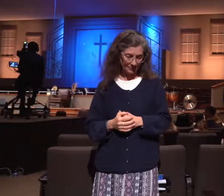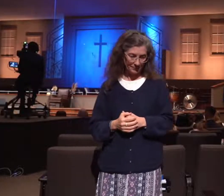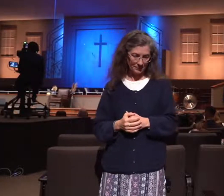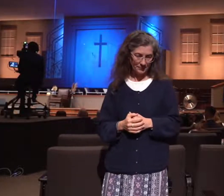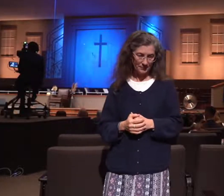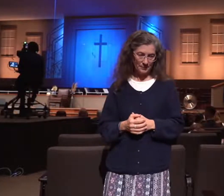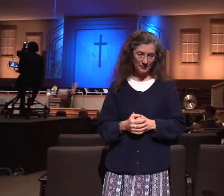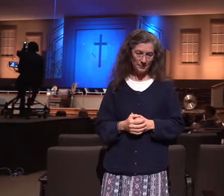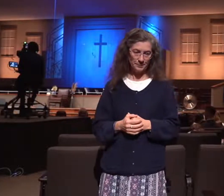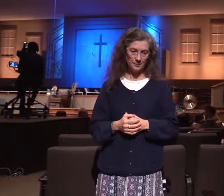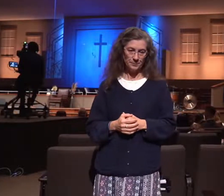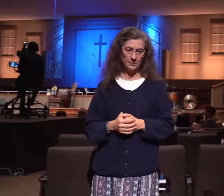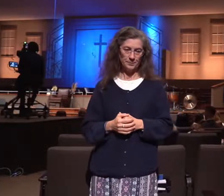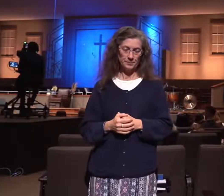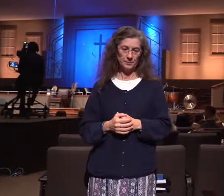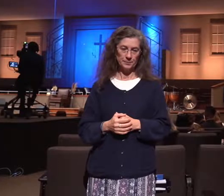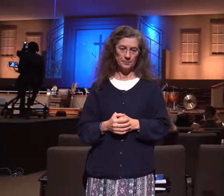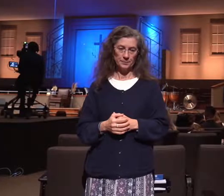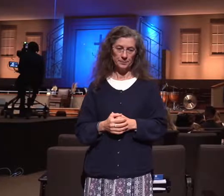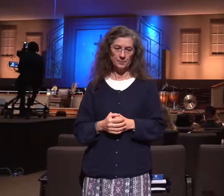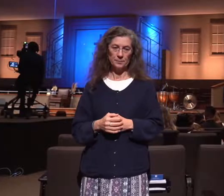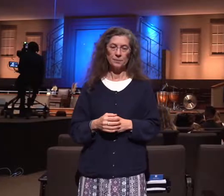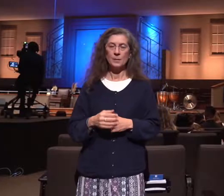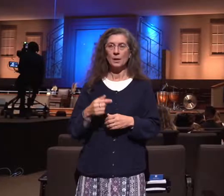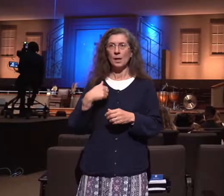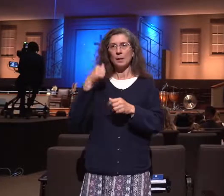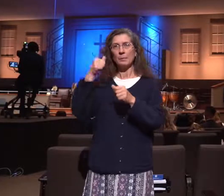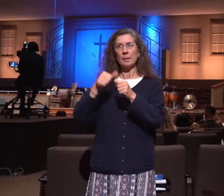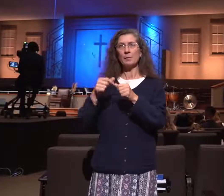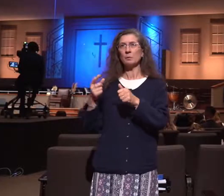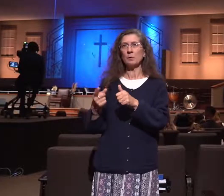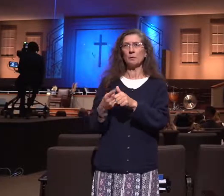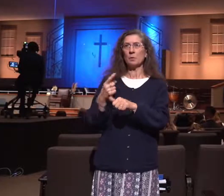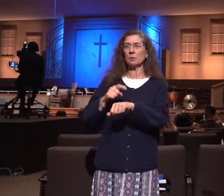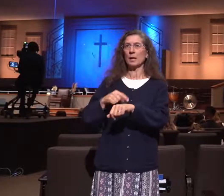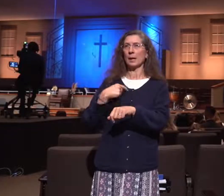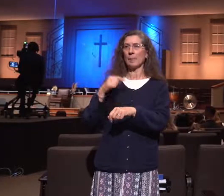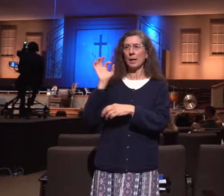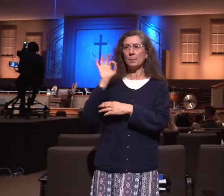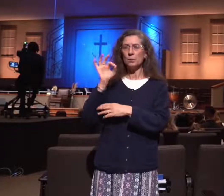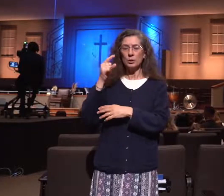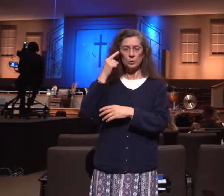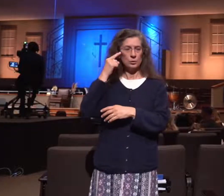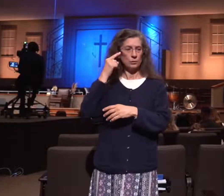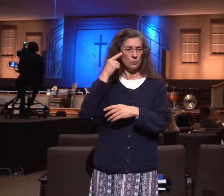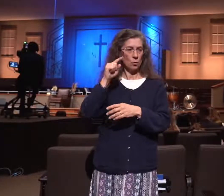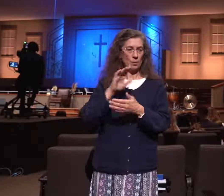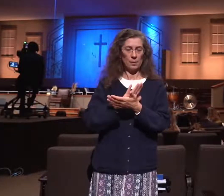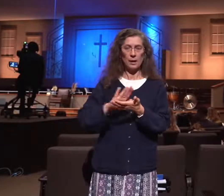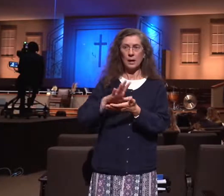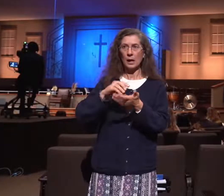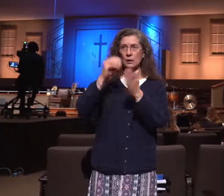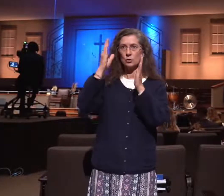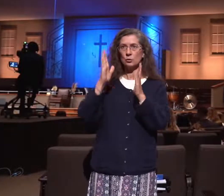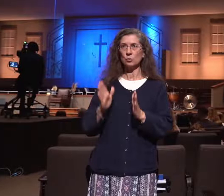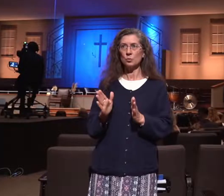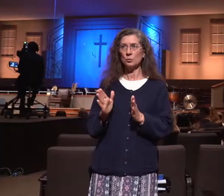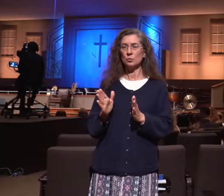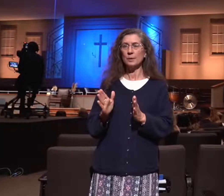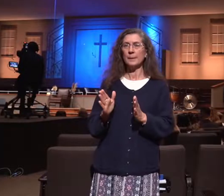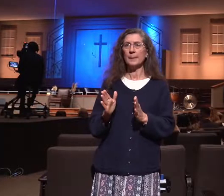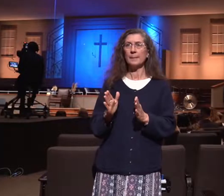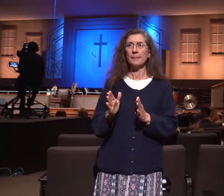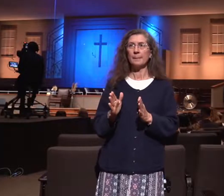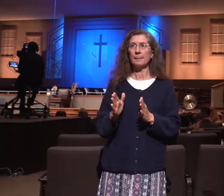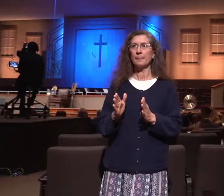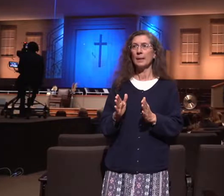first preached to the student body in one of the modular buildings, and I forget how many was there, but it